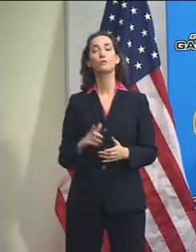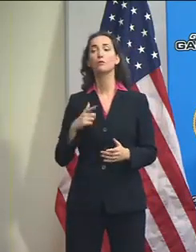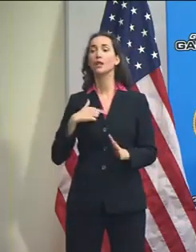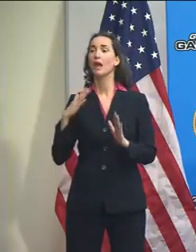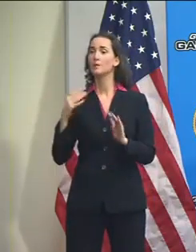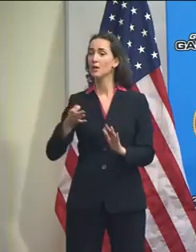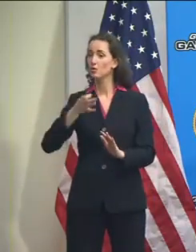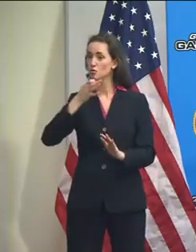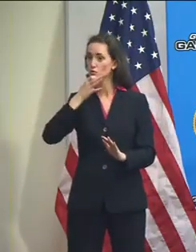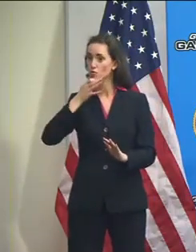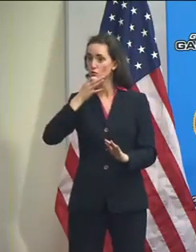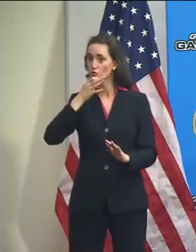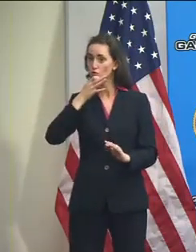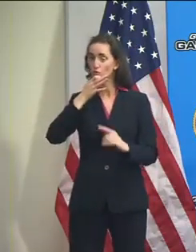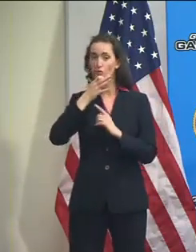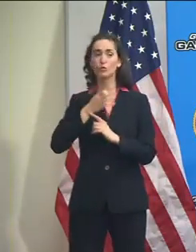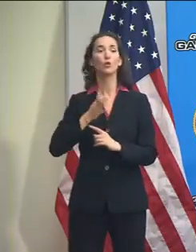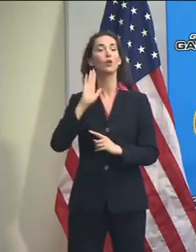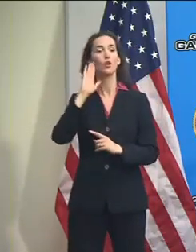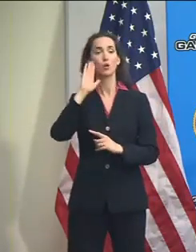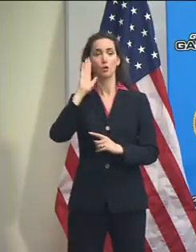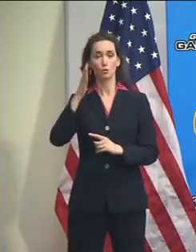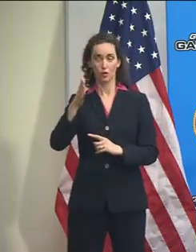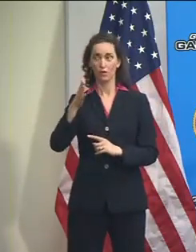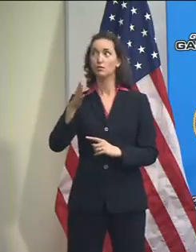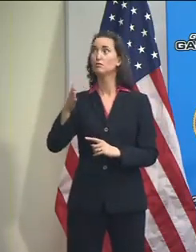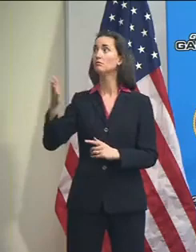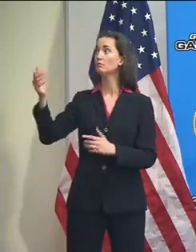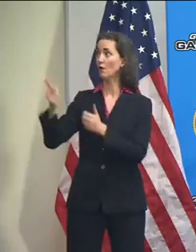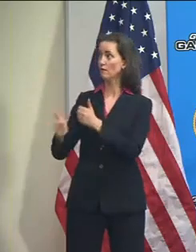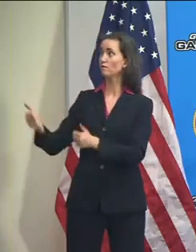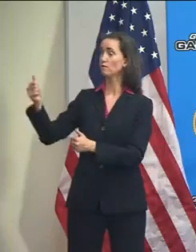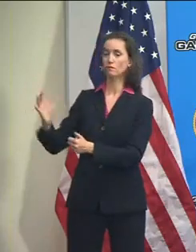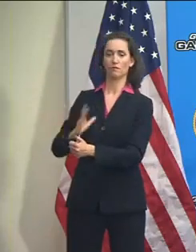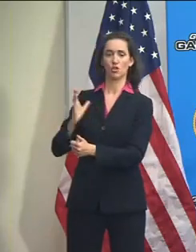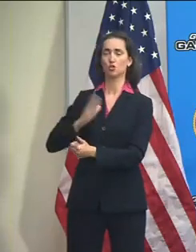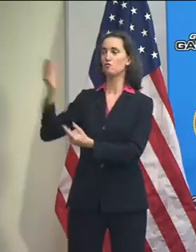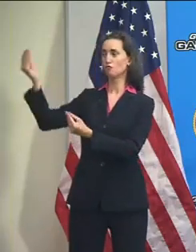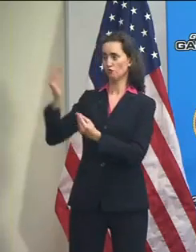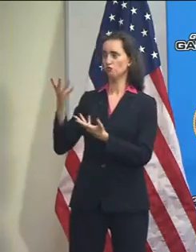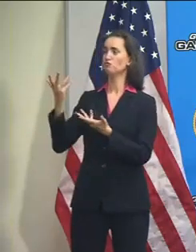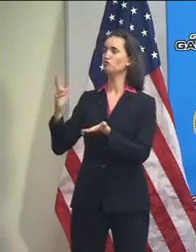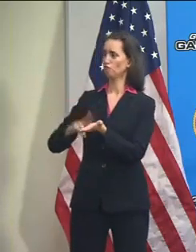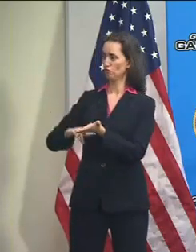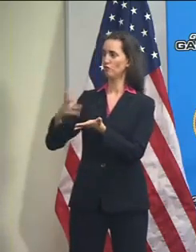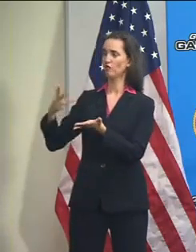we're going to have official notification that that declaration has been signed.